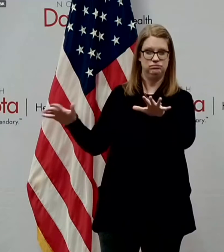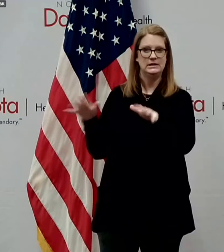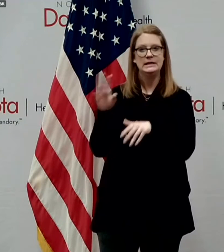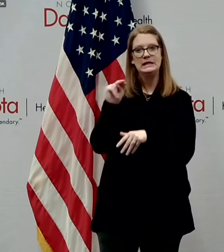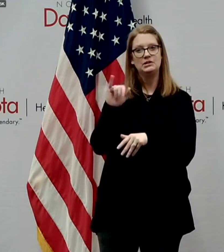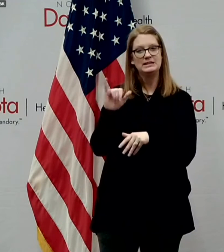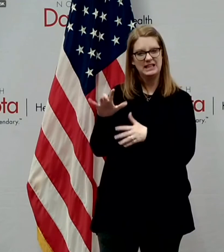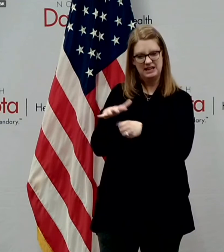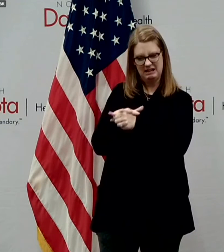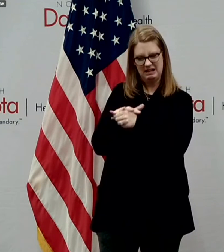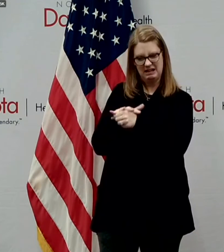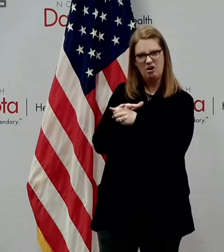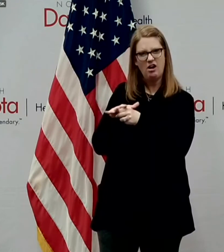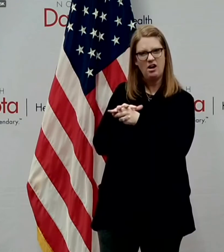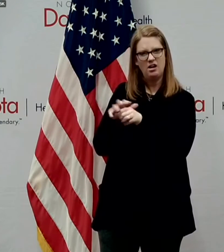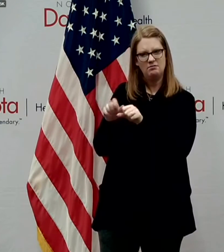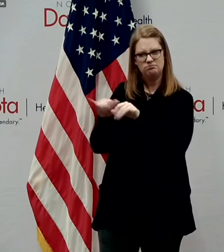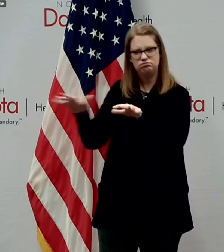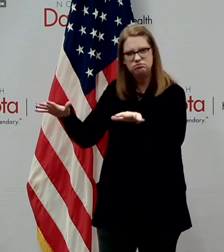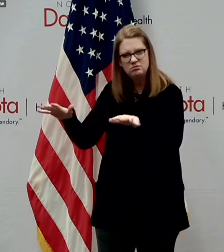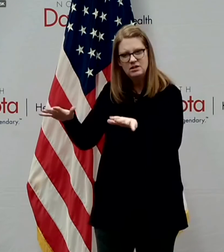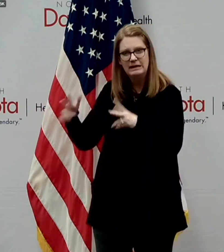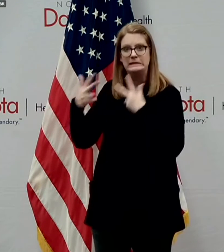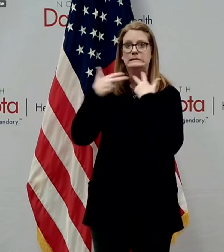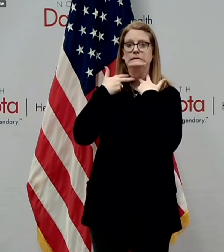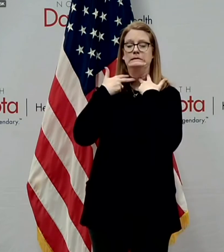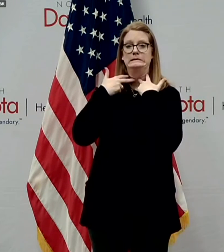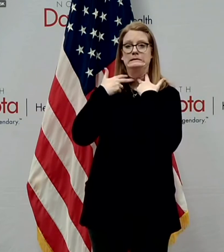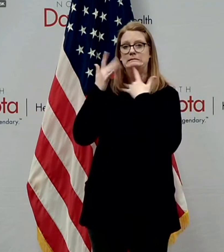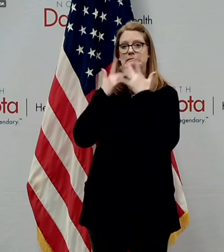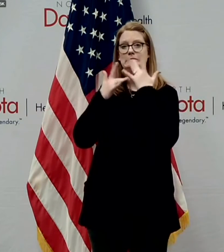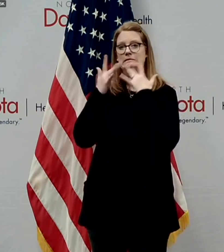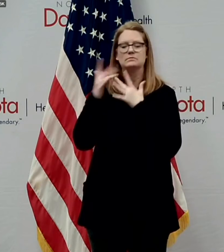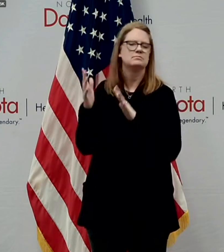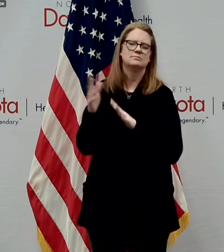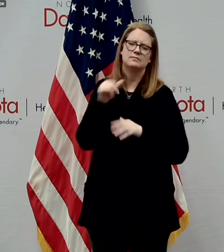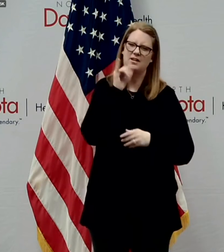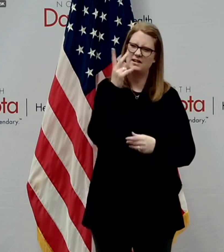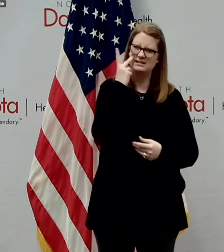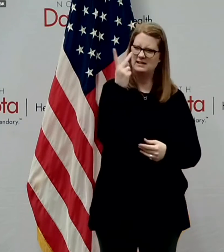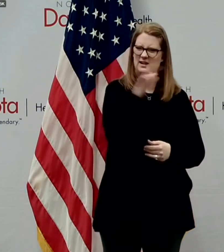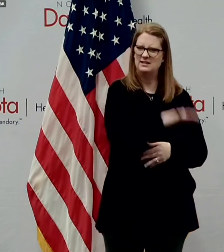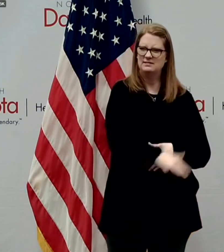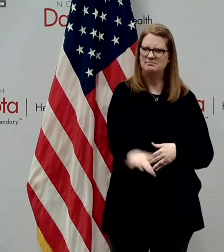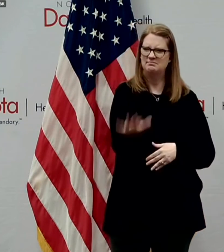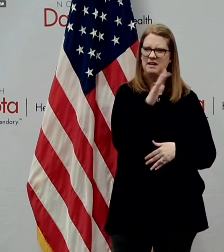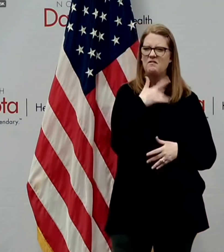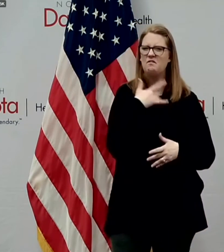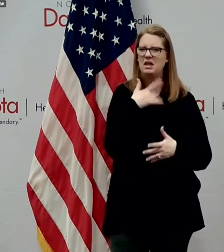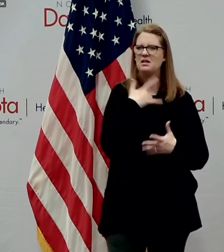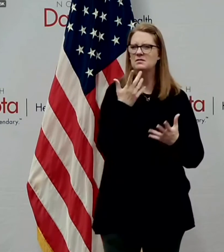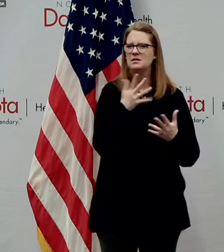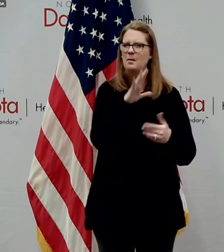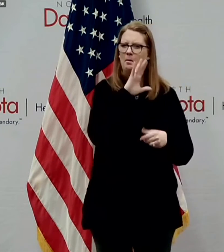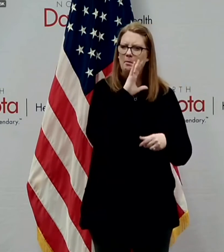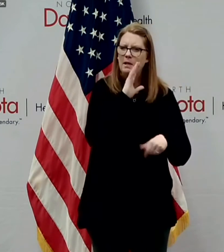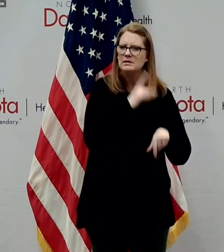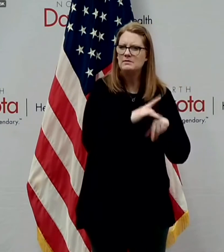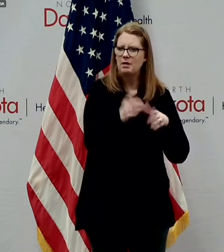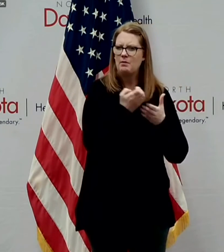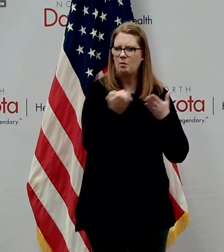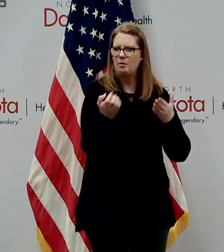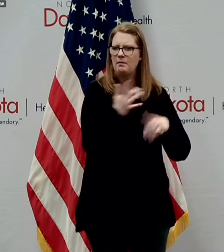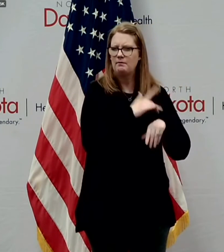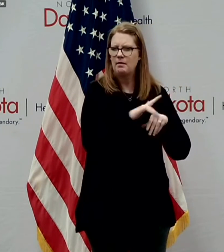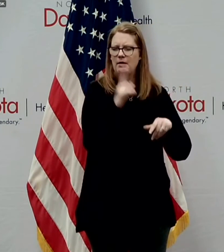area, I don't think we're going to see that across the rest of the country. I think we're going to be in good position in terms of beds and equipment.